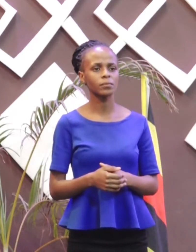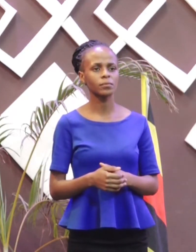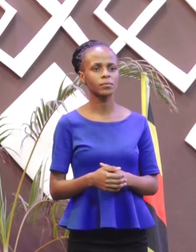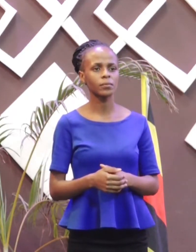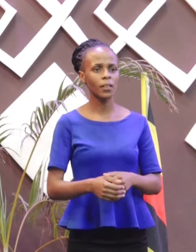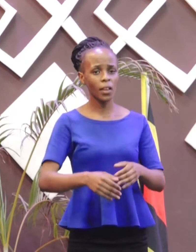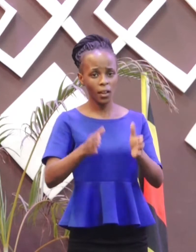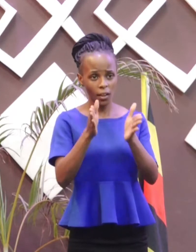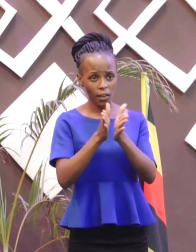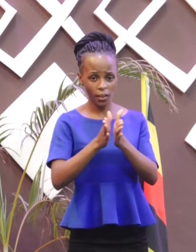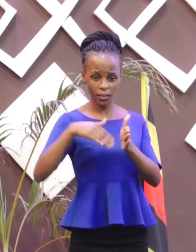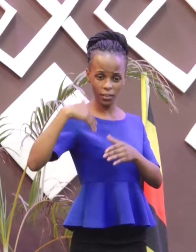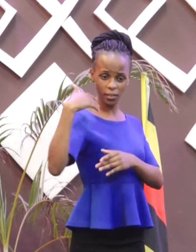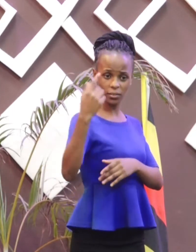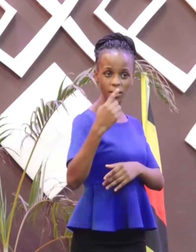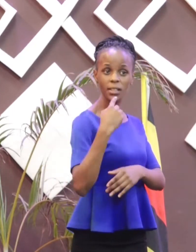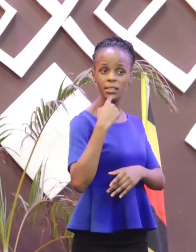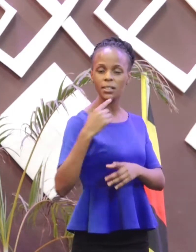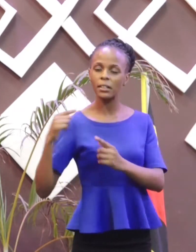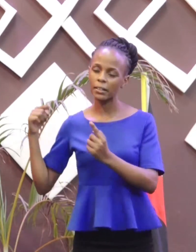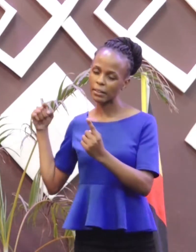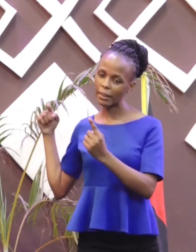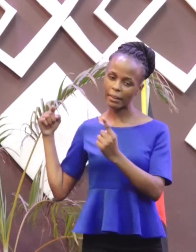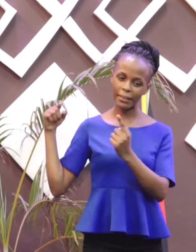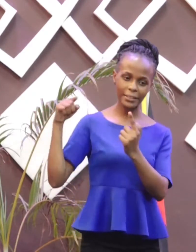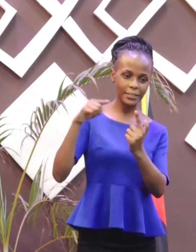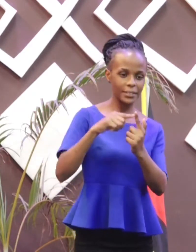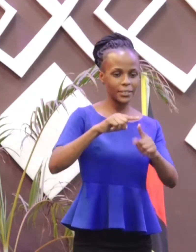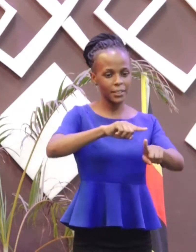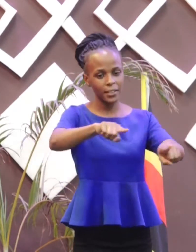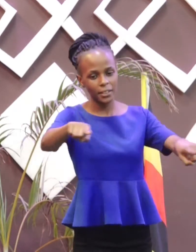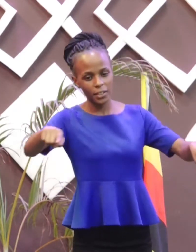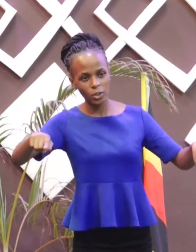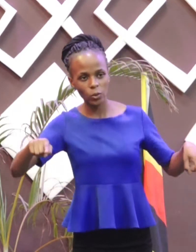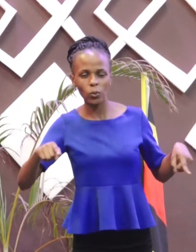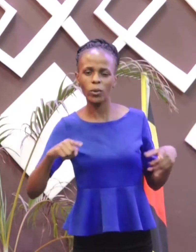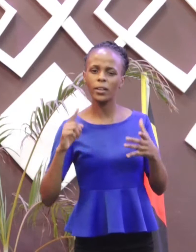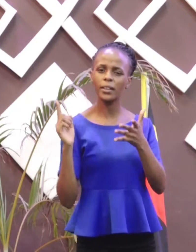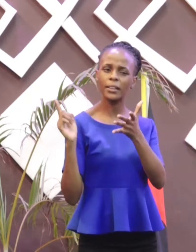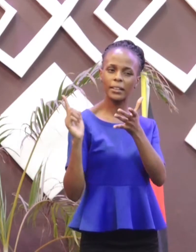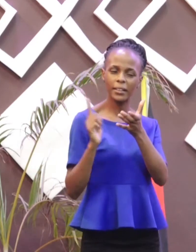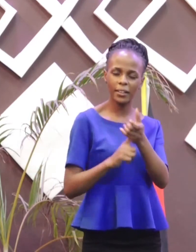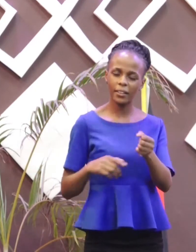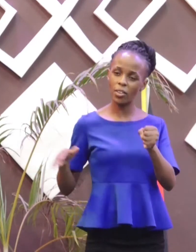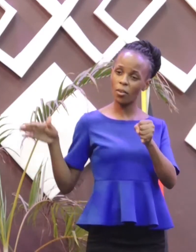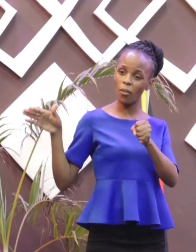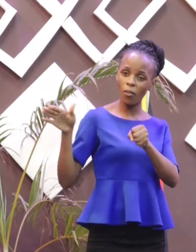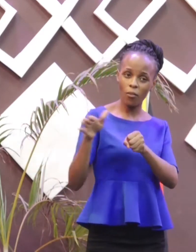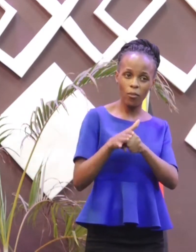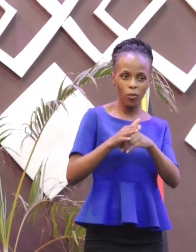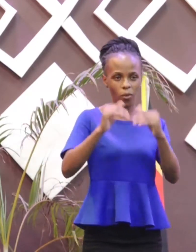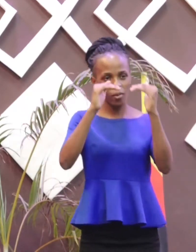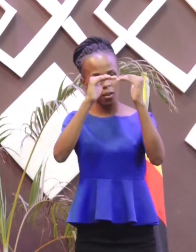Kristo. And then he says, until we attain to the whole measure of the fullness